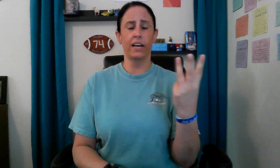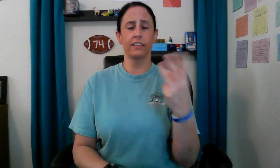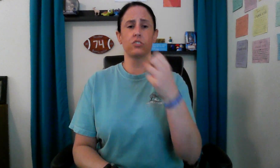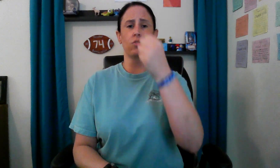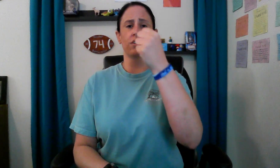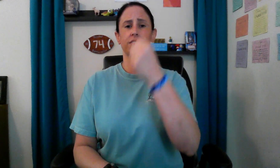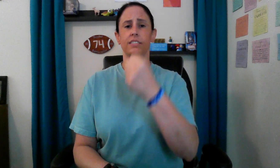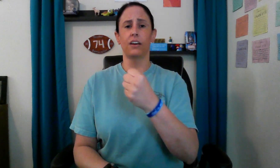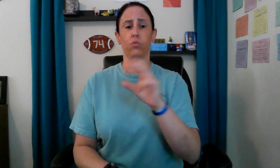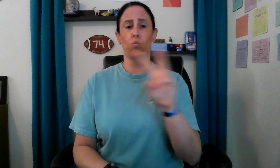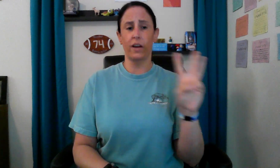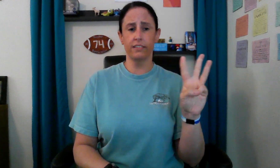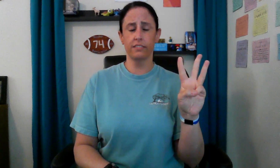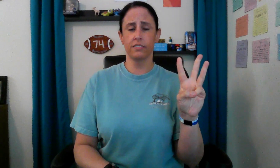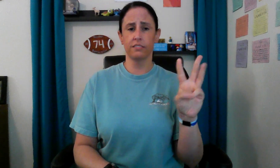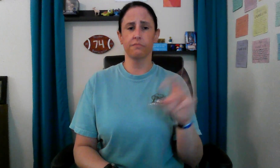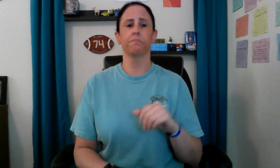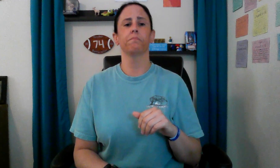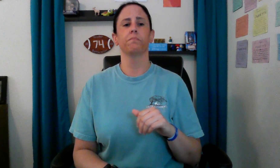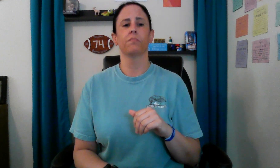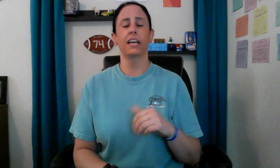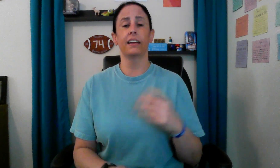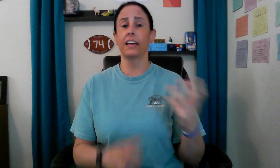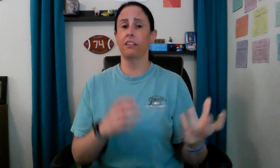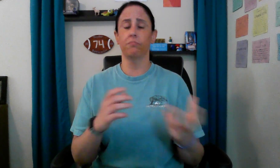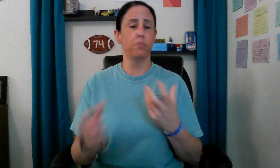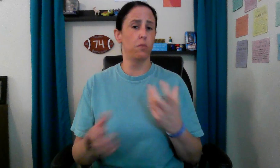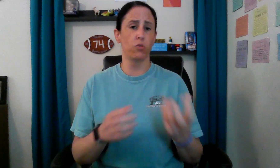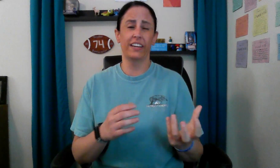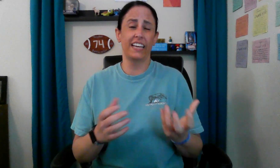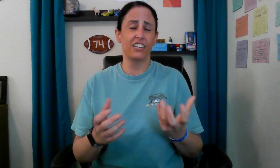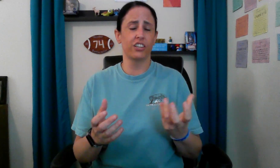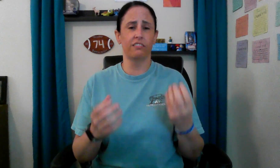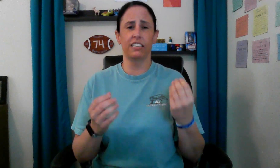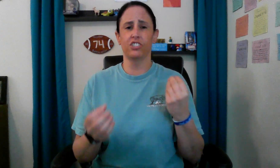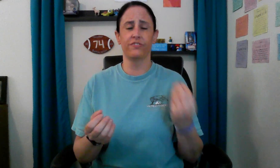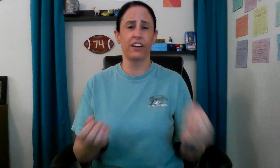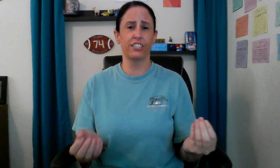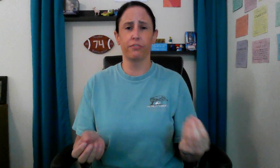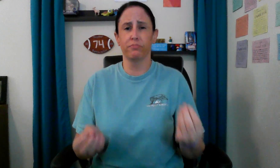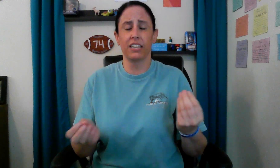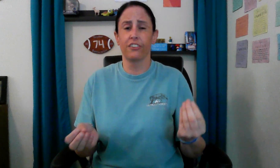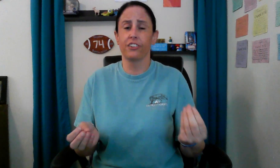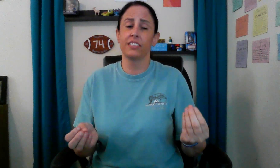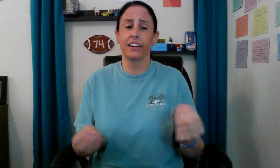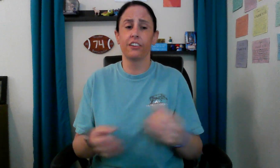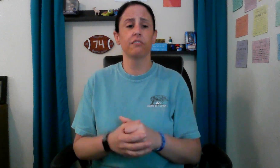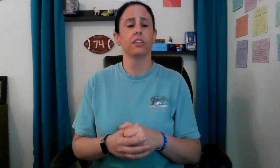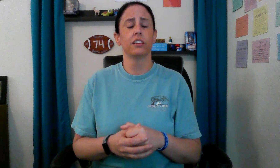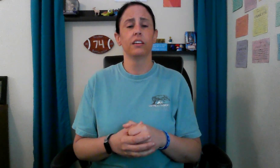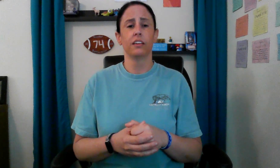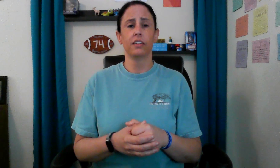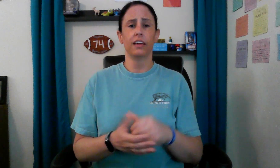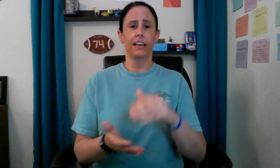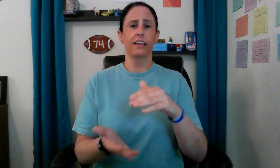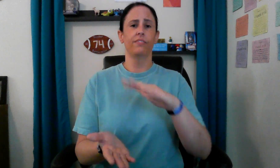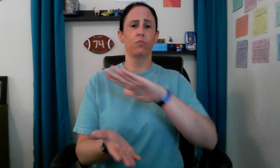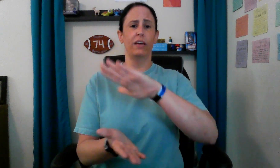southwest, or southwest. And again, palm orientation, it just varies from signer to signer. Then we